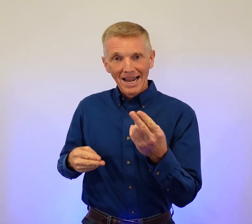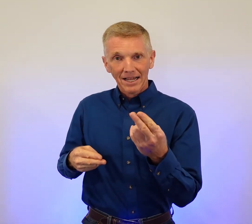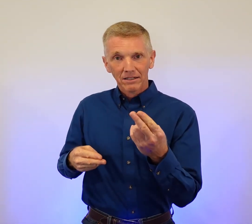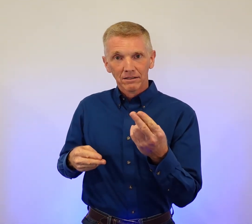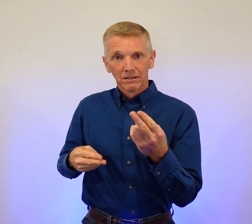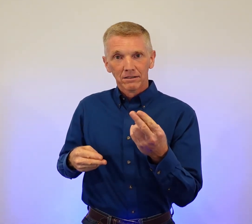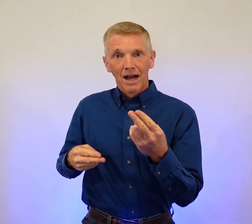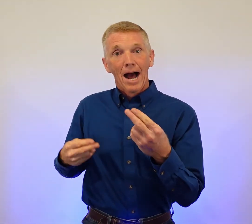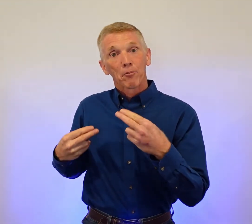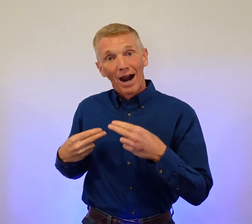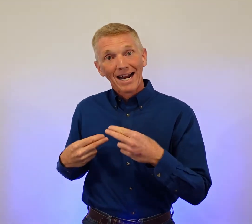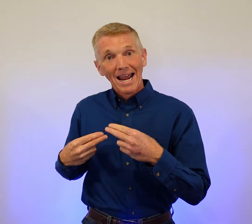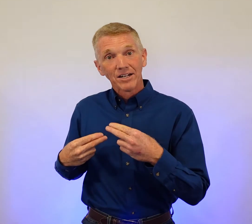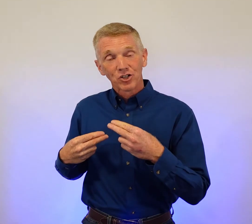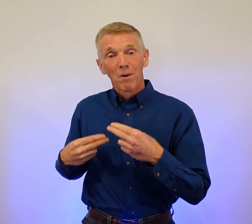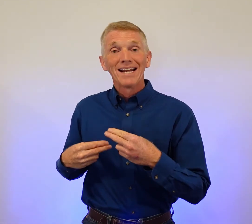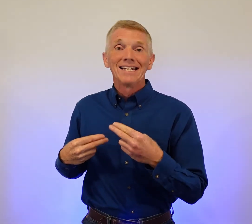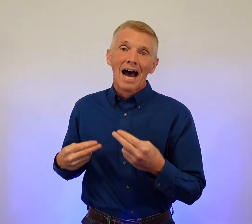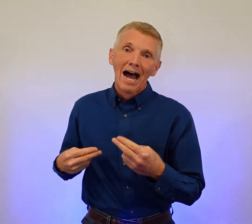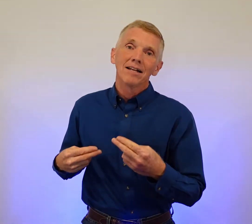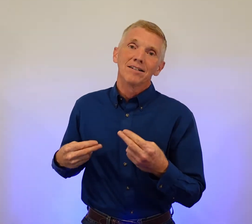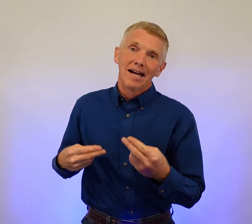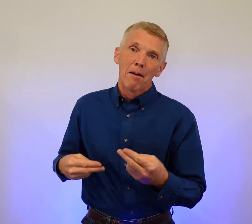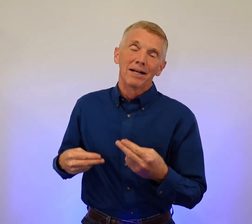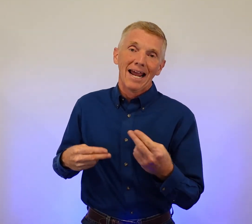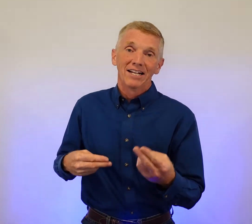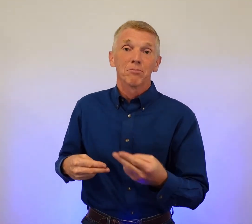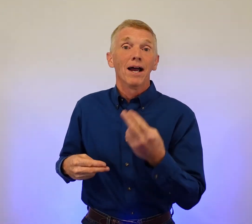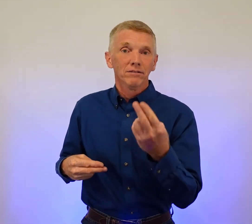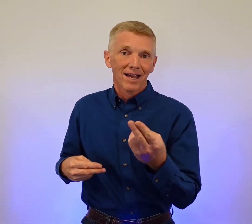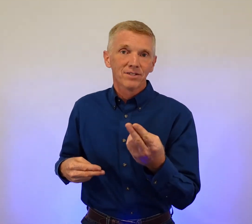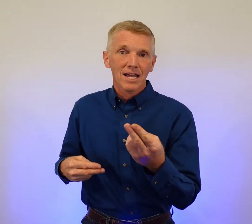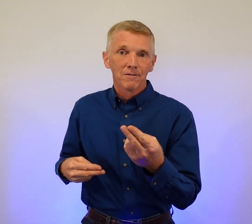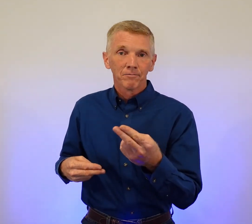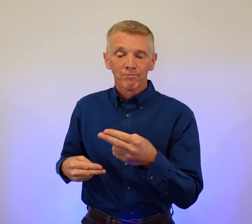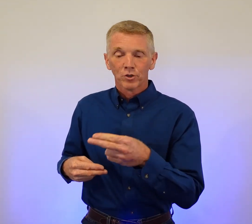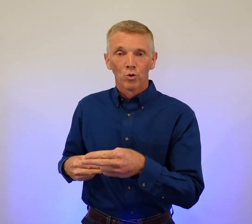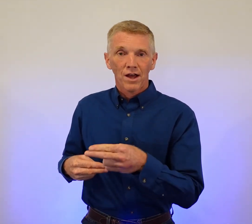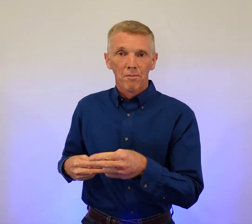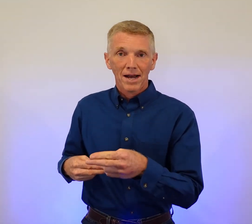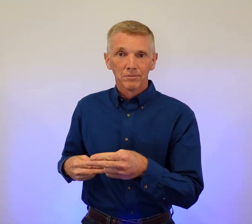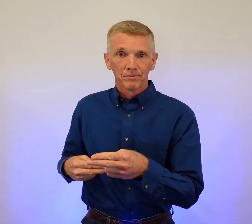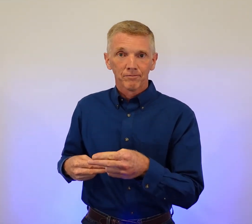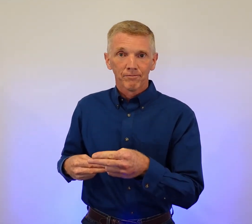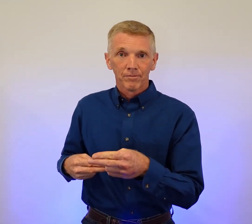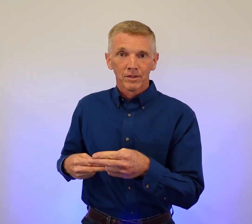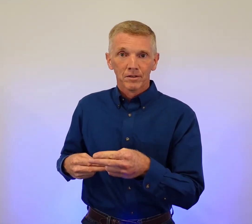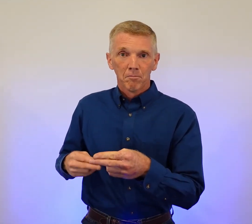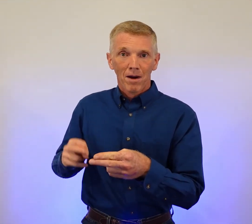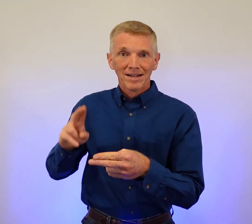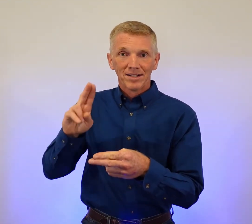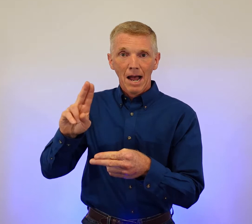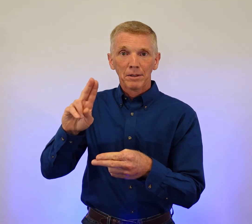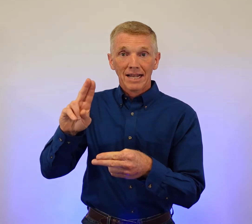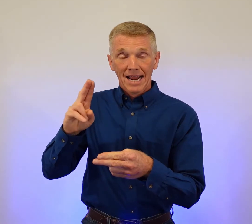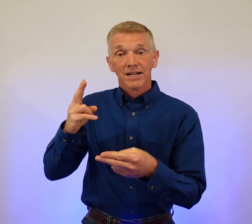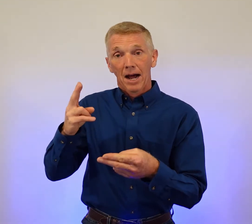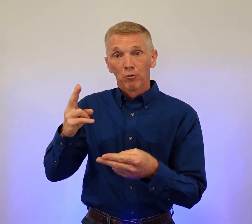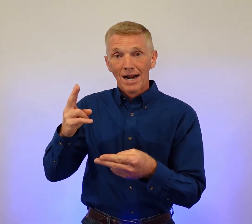hand, I'm right-handed, so my non-dominant hand is my left hand. Goes on the bottom. My dominant hand, I'm